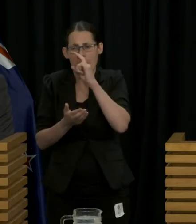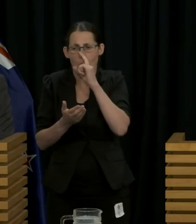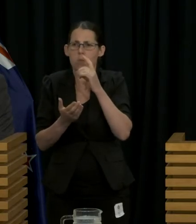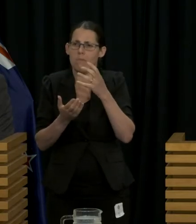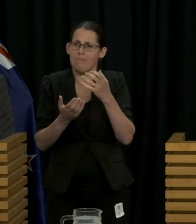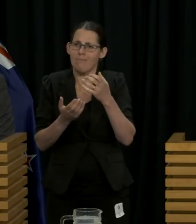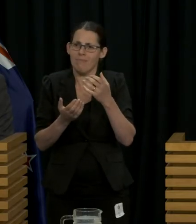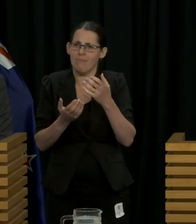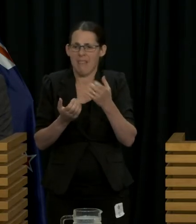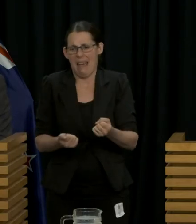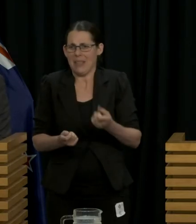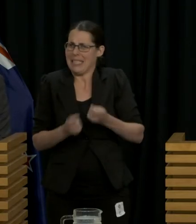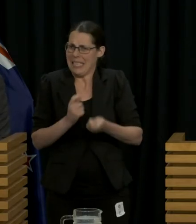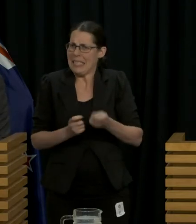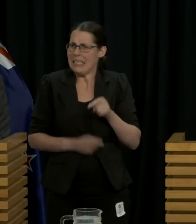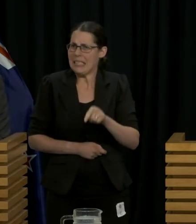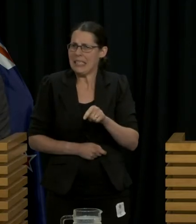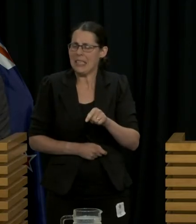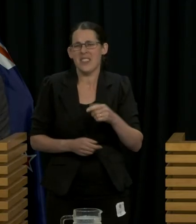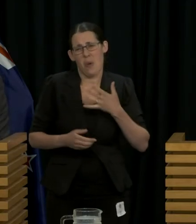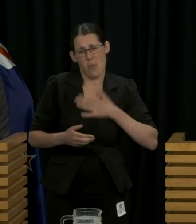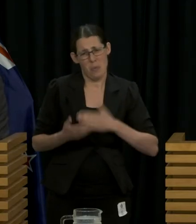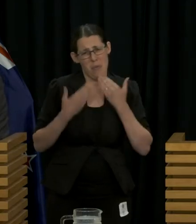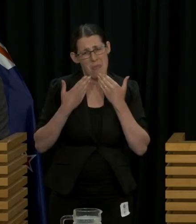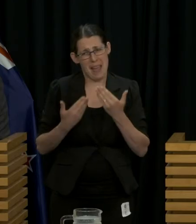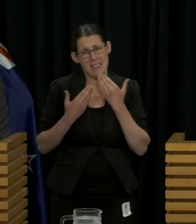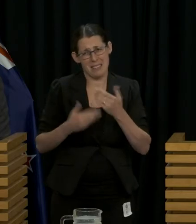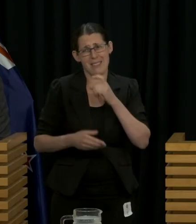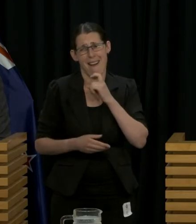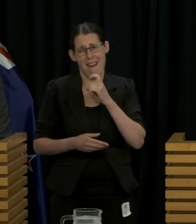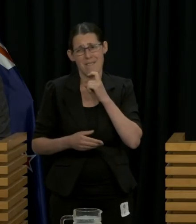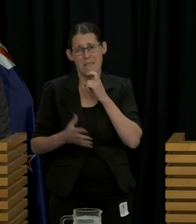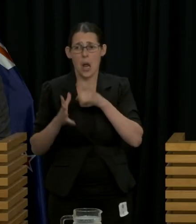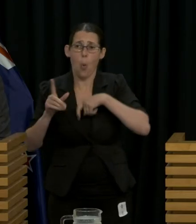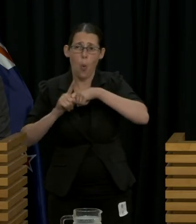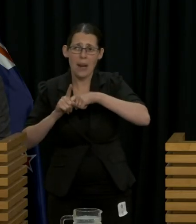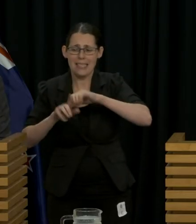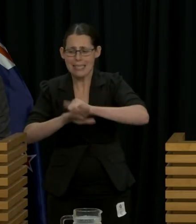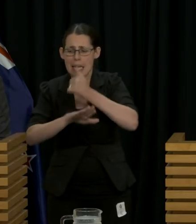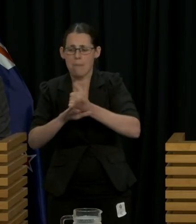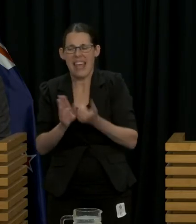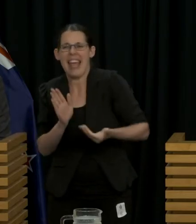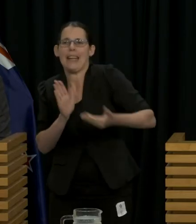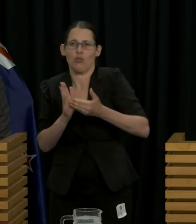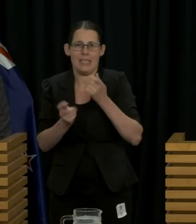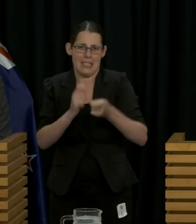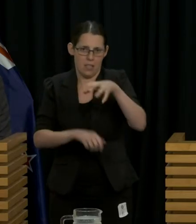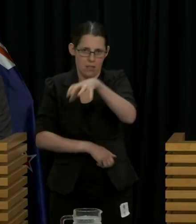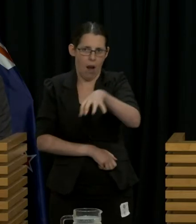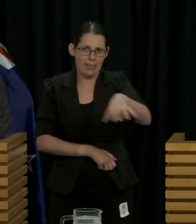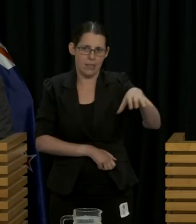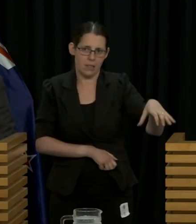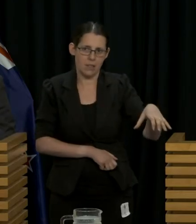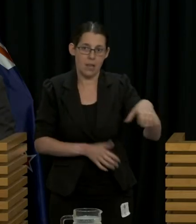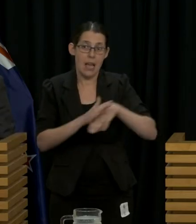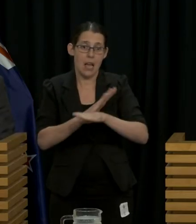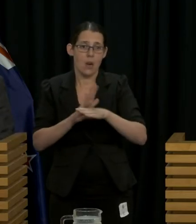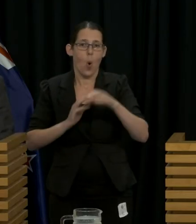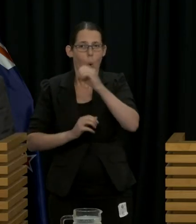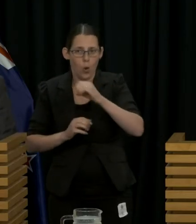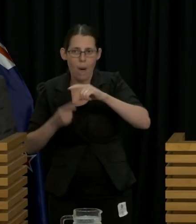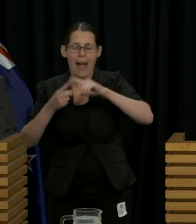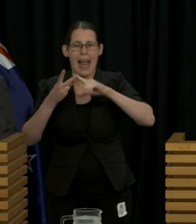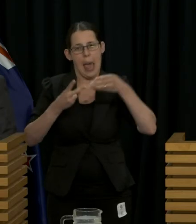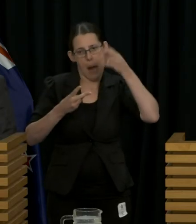up additional testing sites in Albany and in Orewa overnight and operating from this